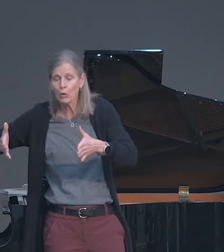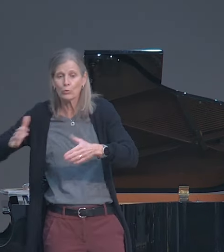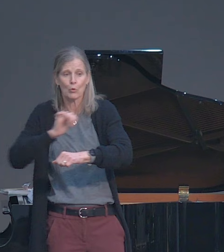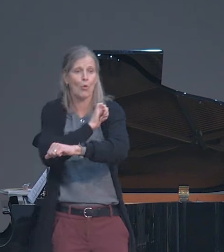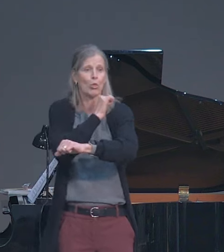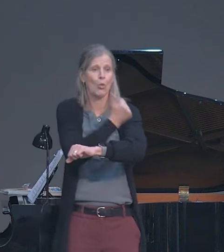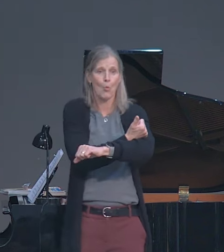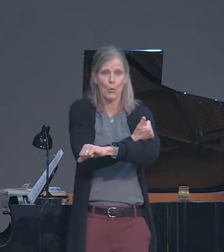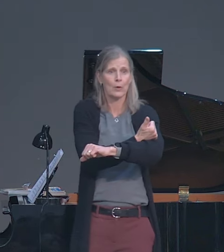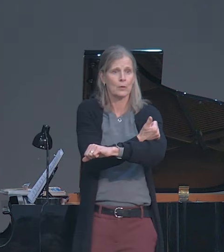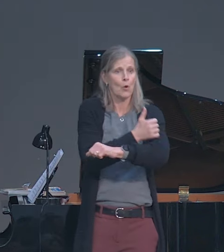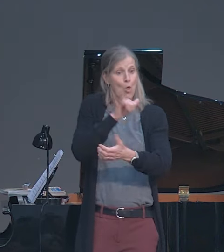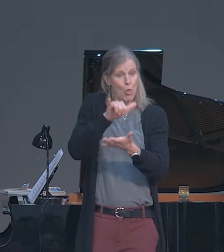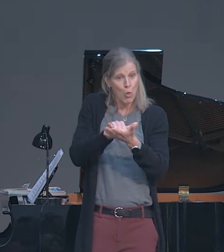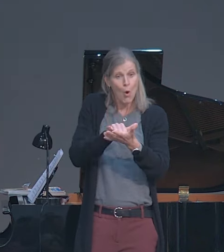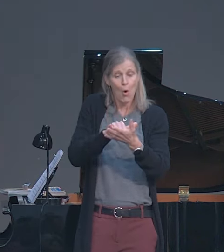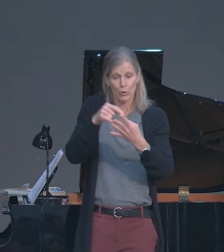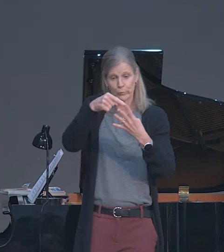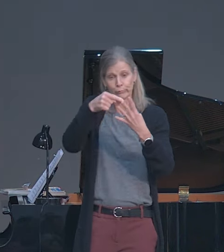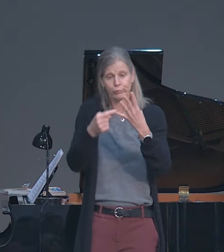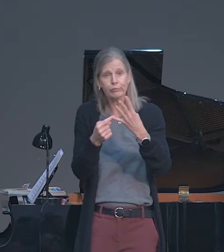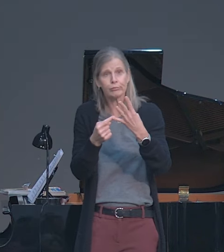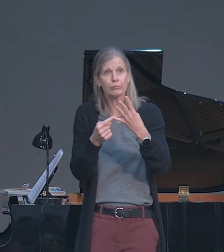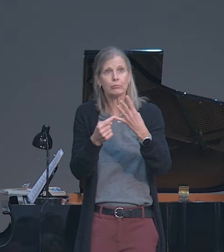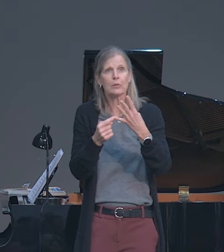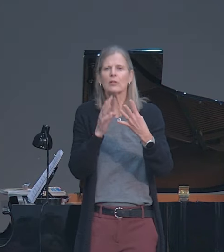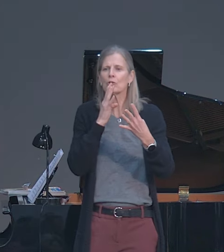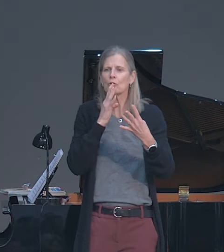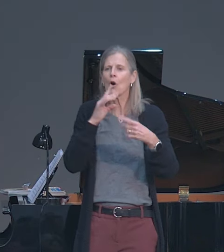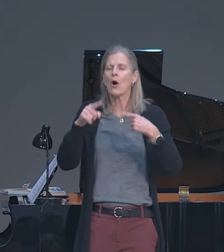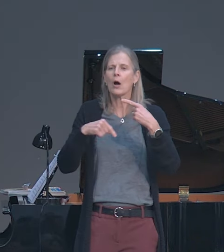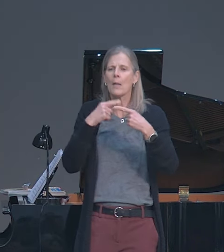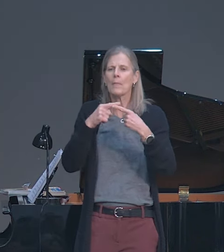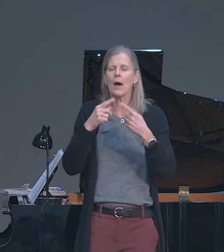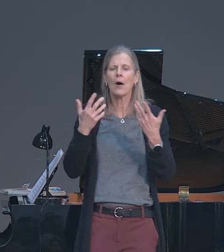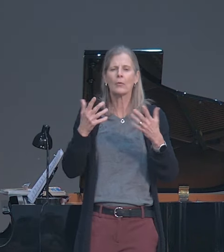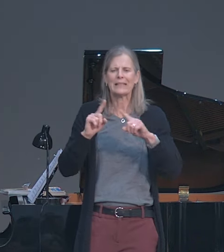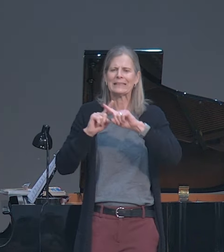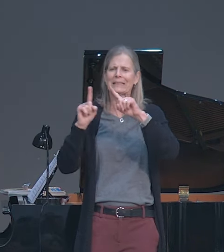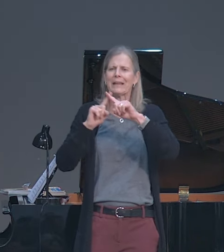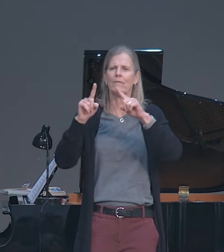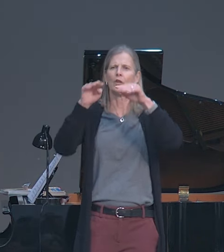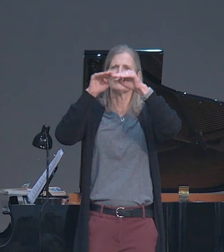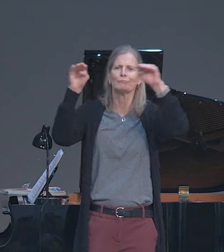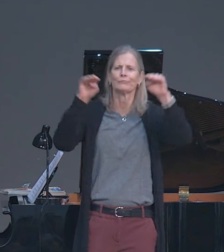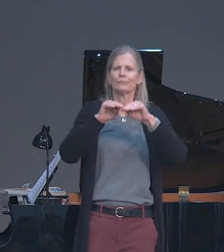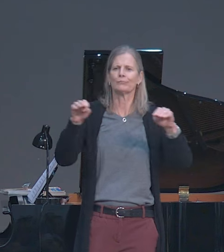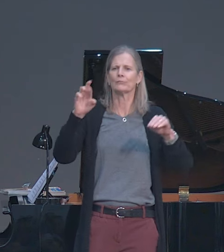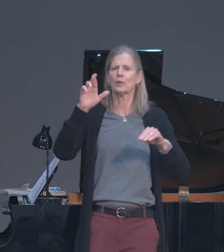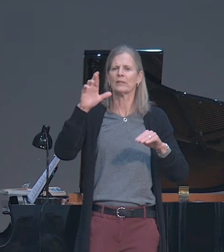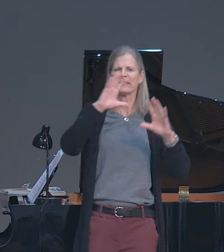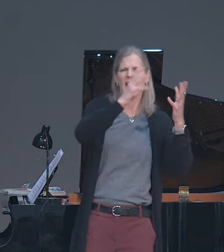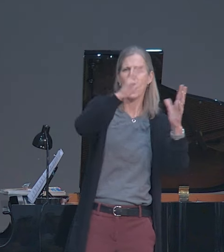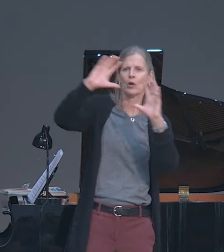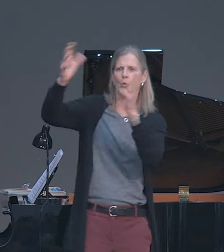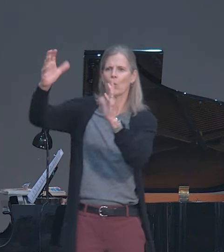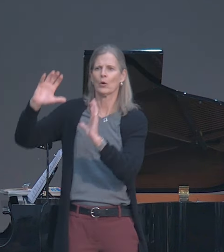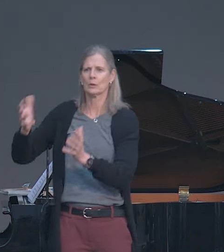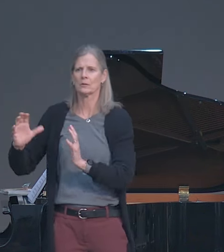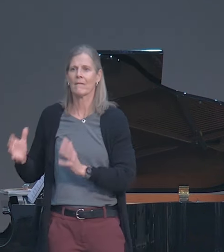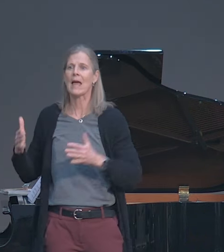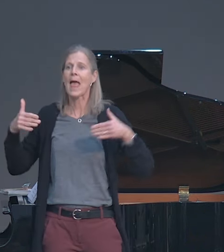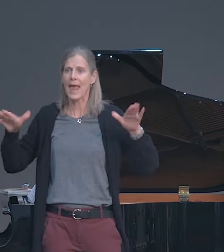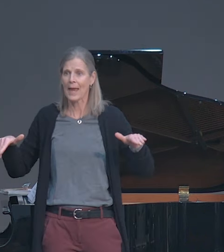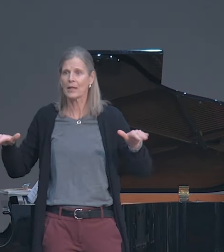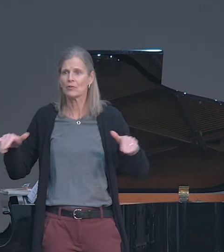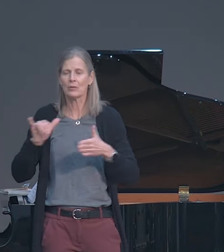authorities. These four designations refer to the various ranks or categories of angels